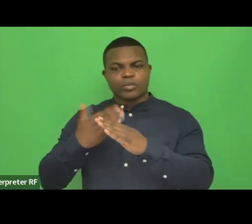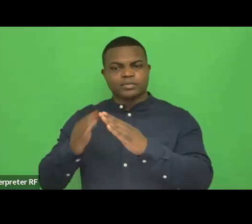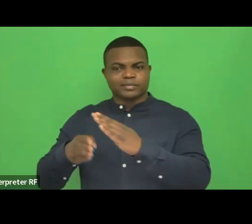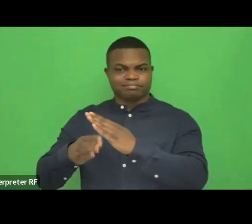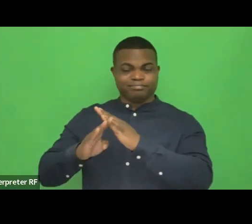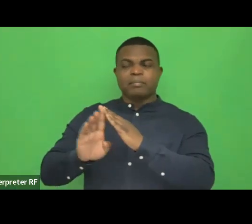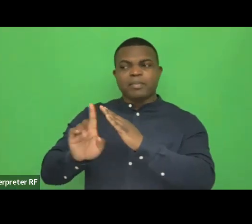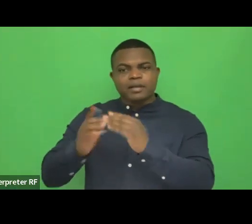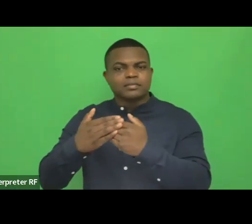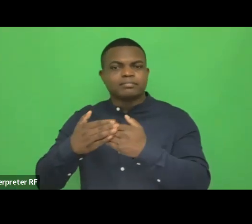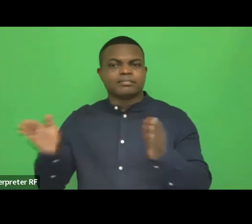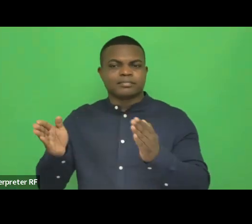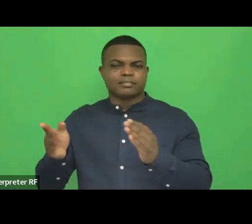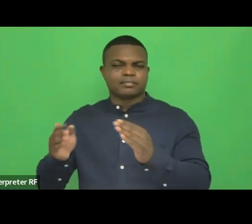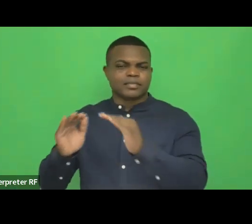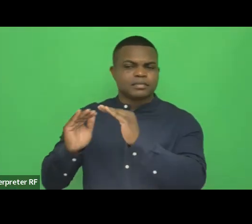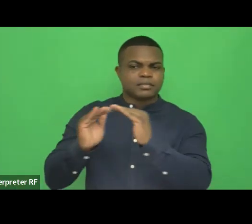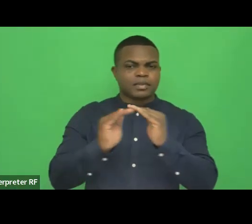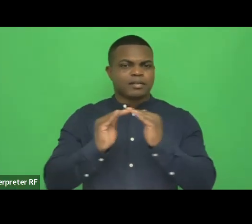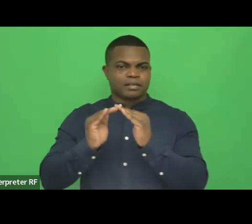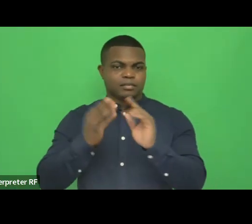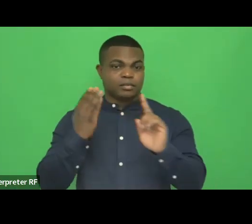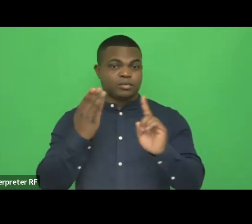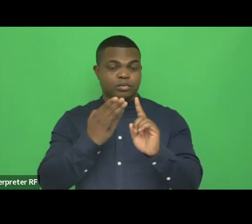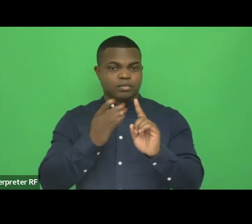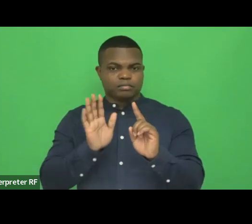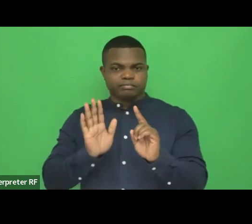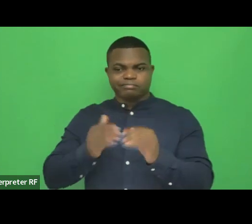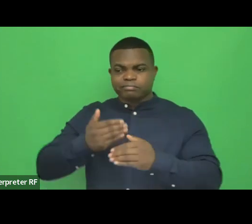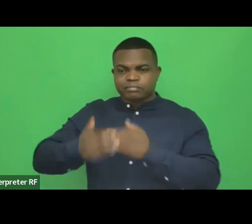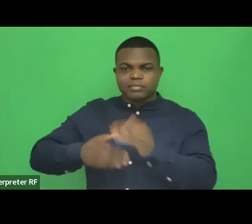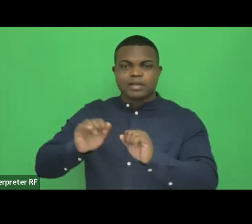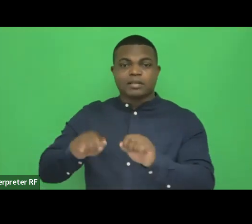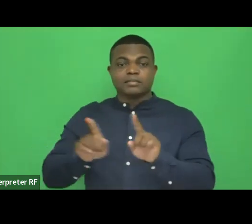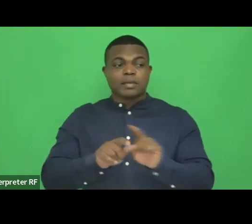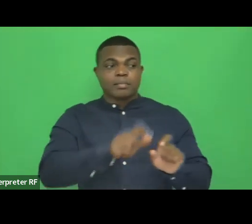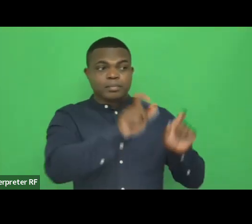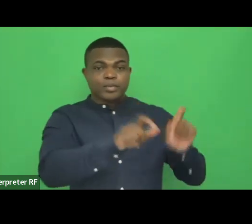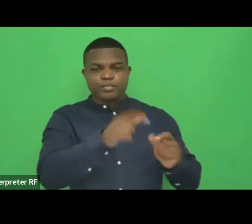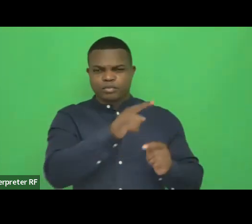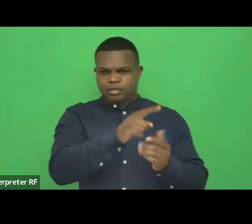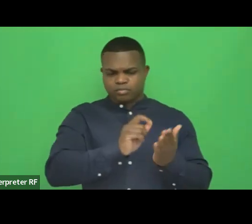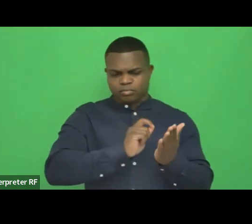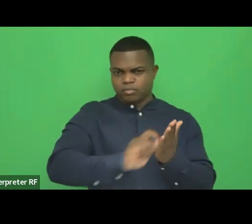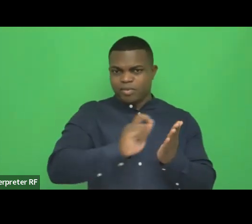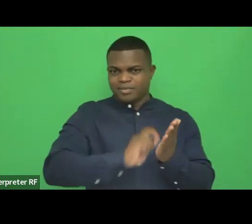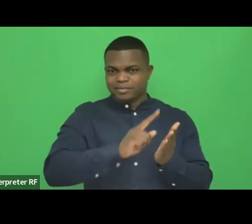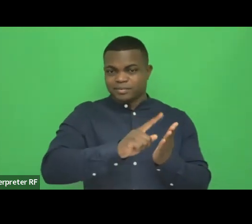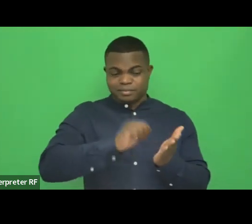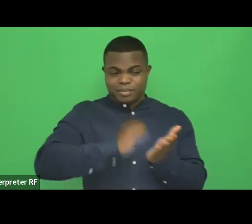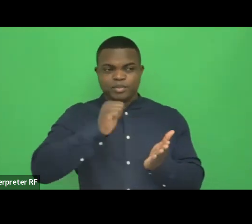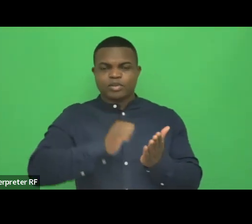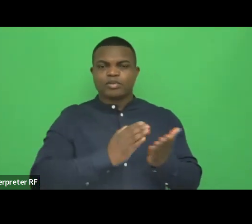and simple content, but really wasn't so suitable for the more challenging content, such